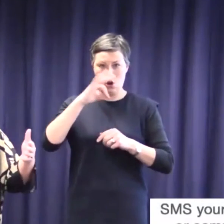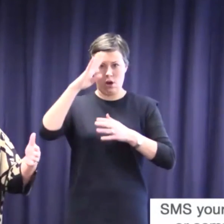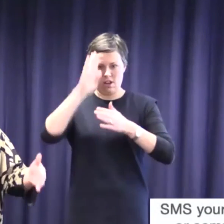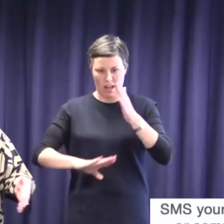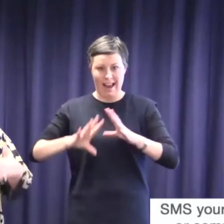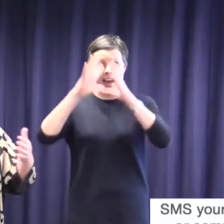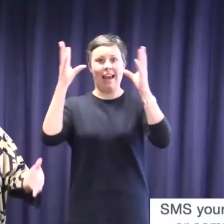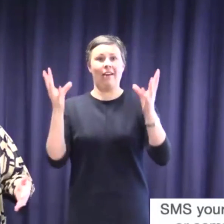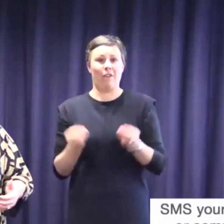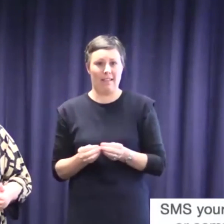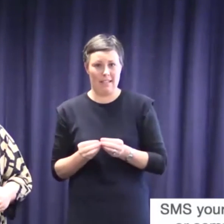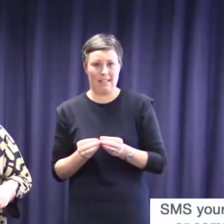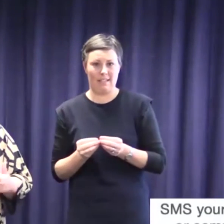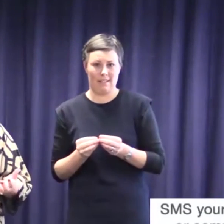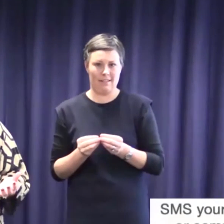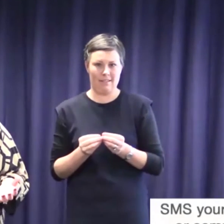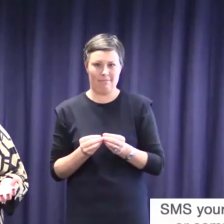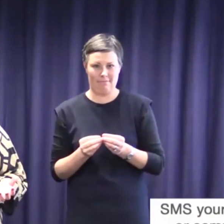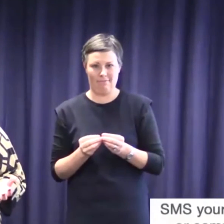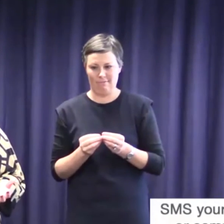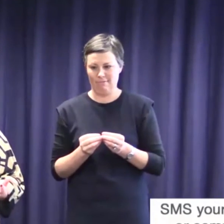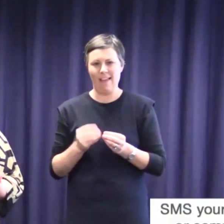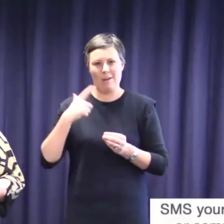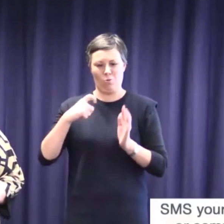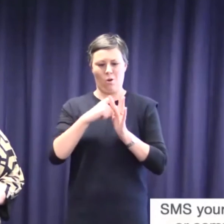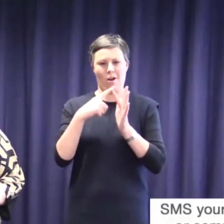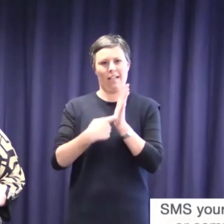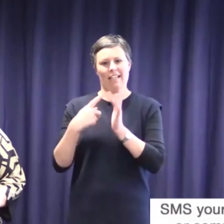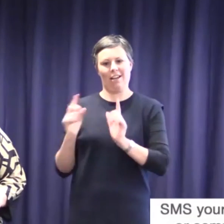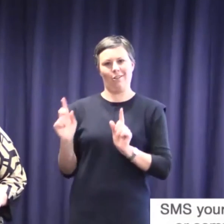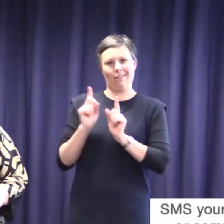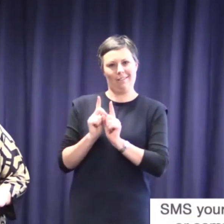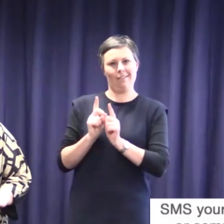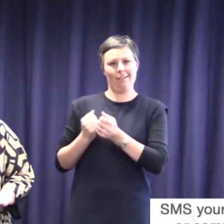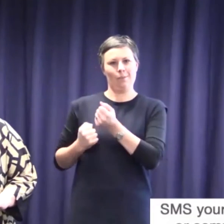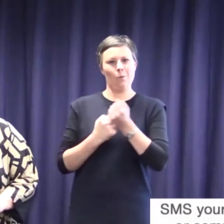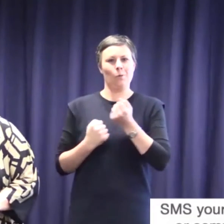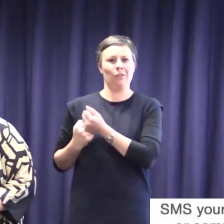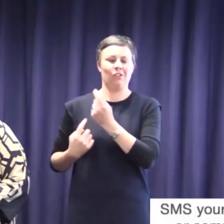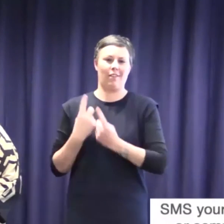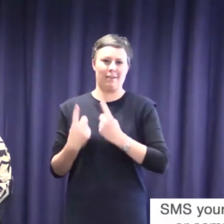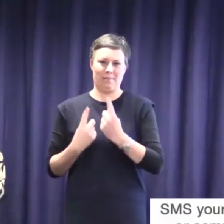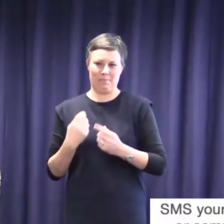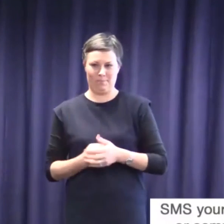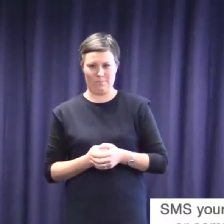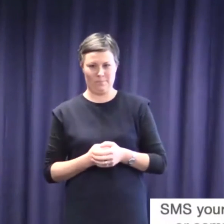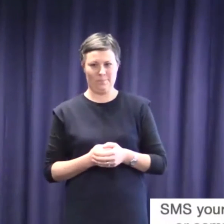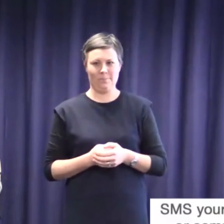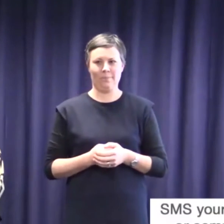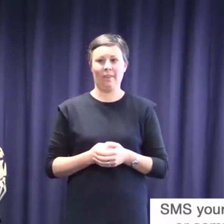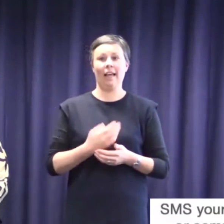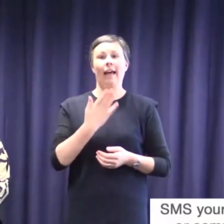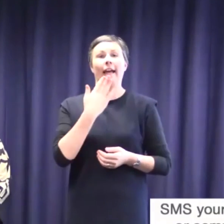exactly some examples or detail which may be helpful for tonight. So look, thank you very